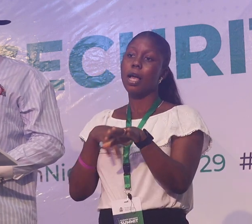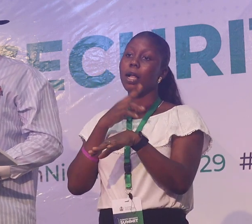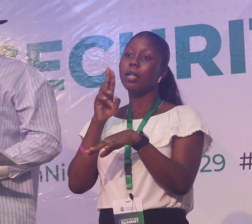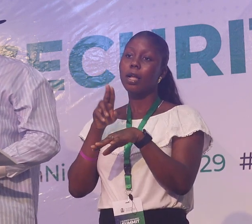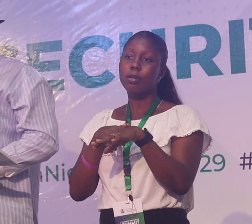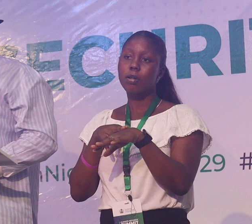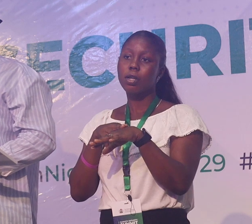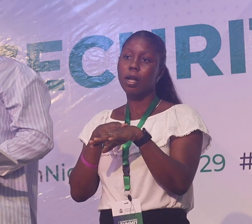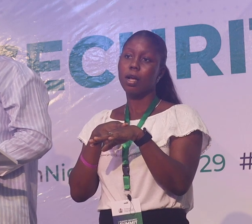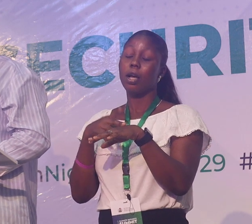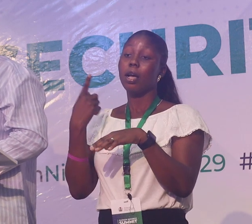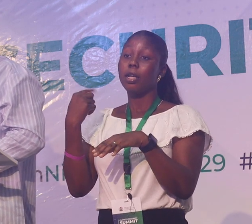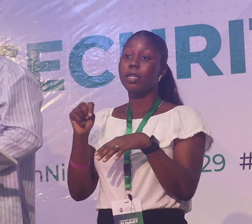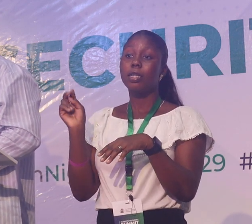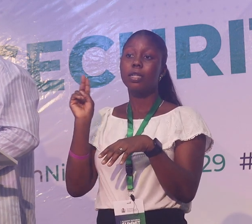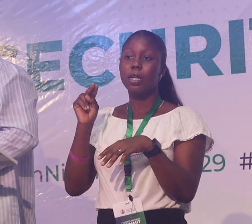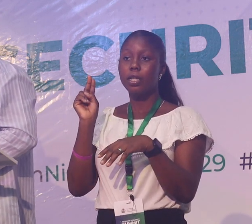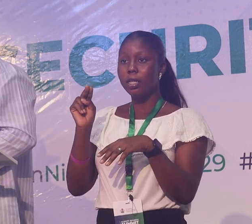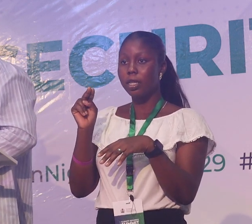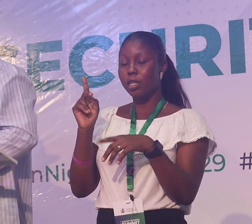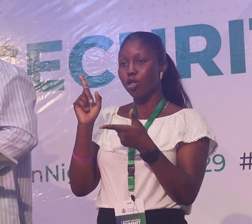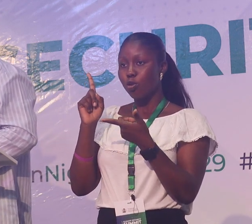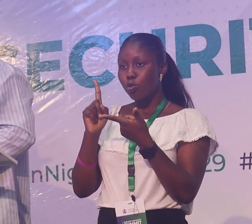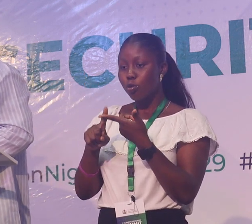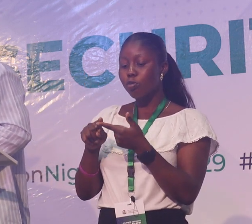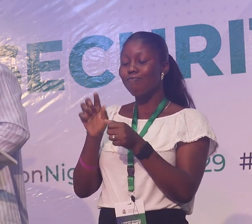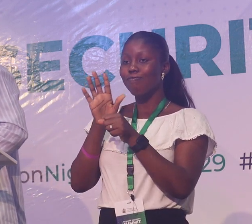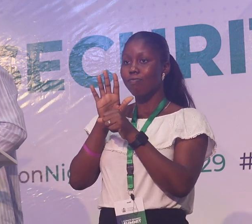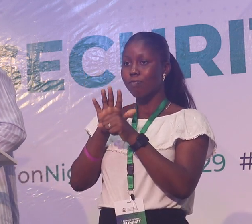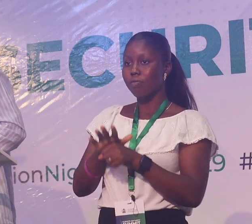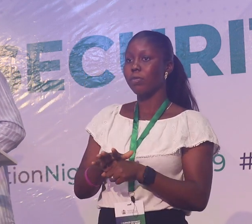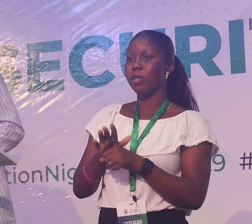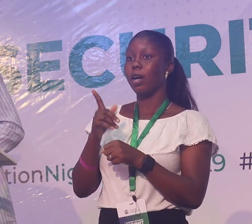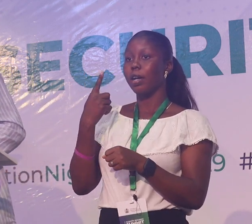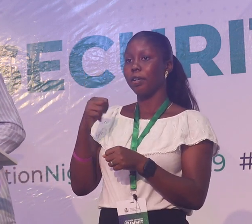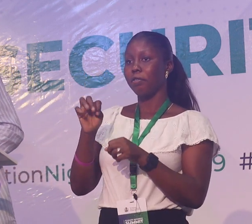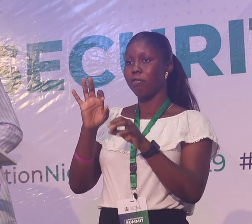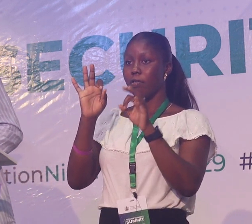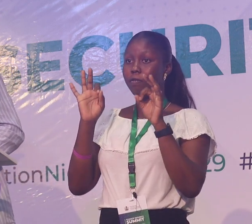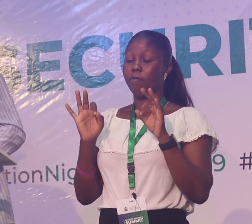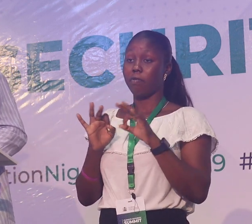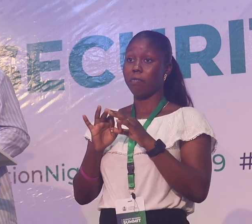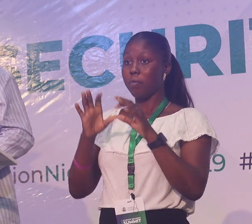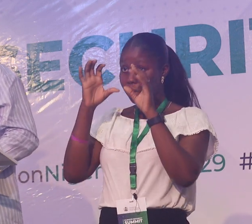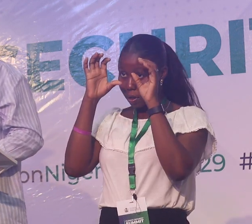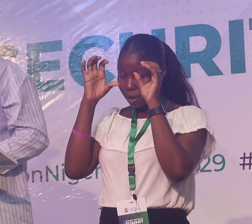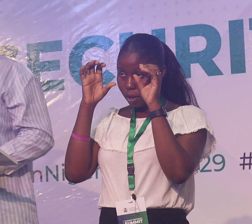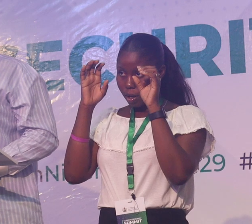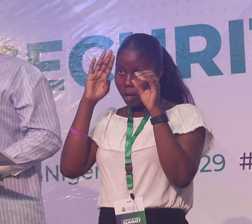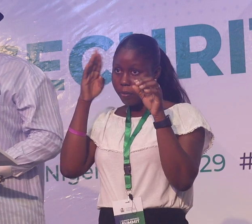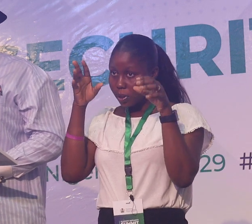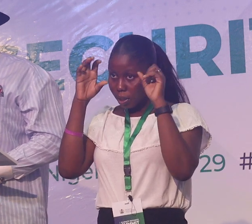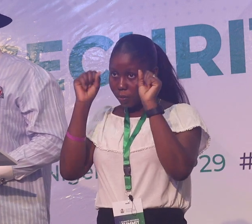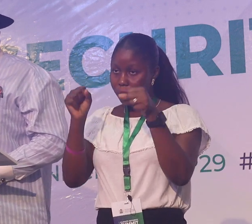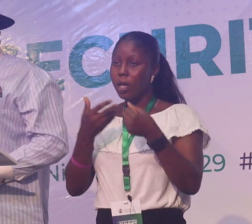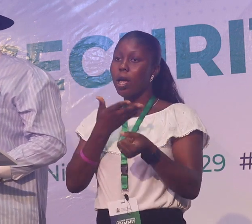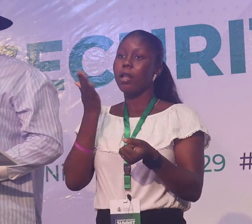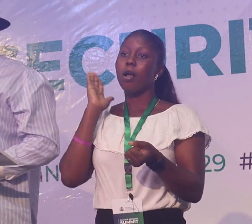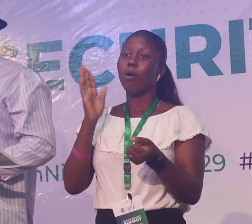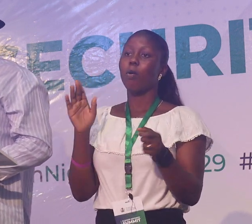imperative, the need to operationalize the fund. Mr. President, there will also be a